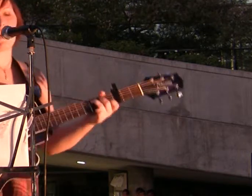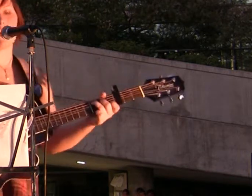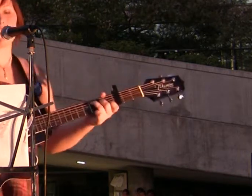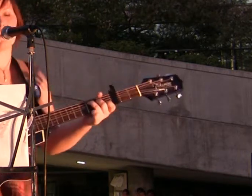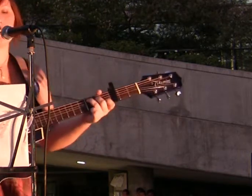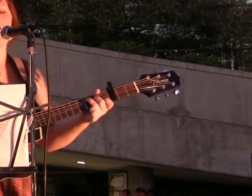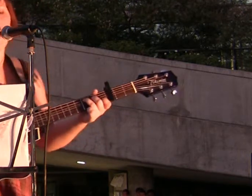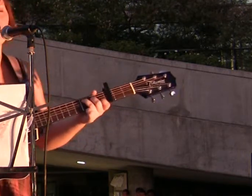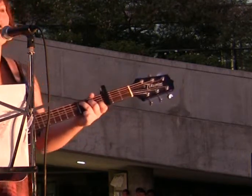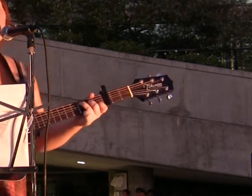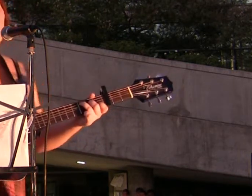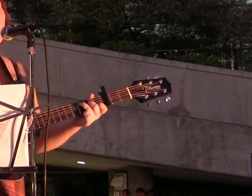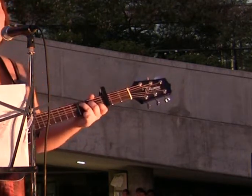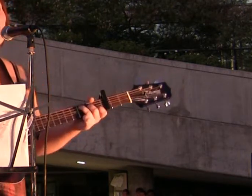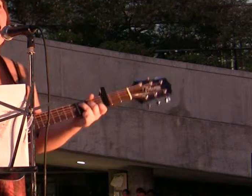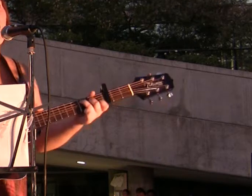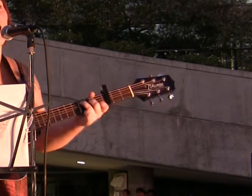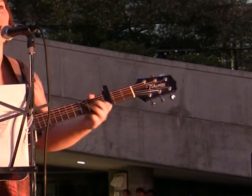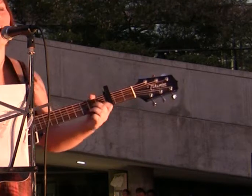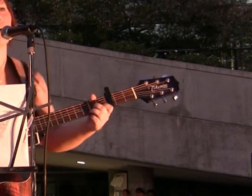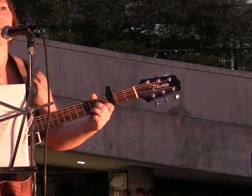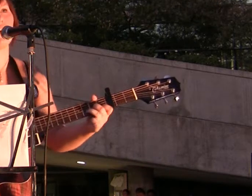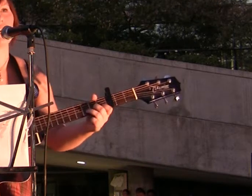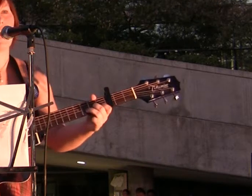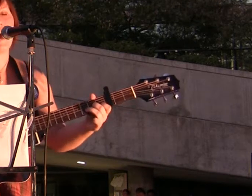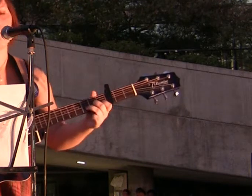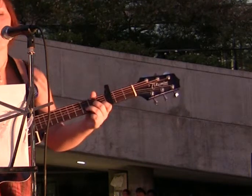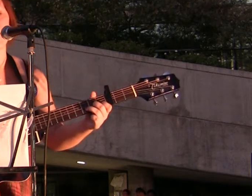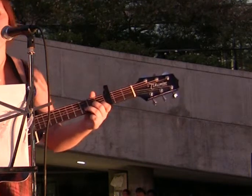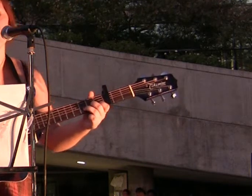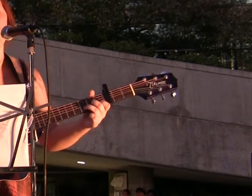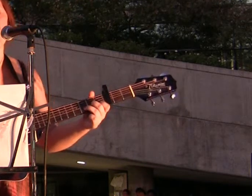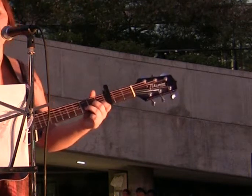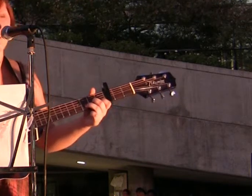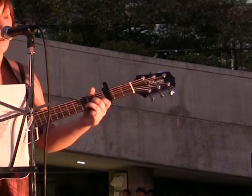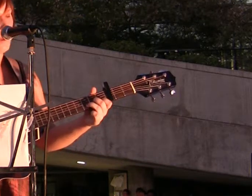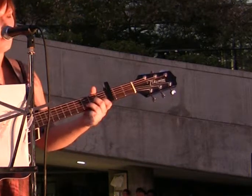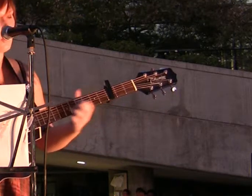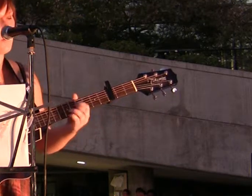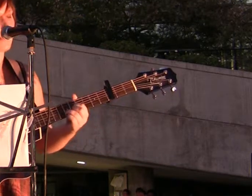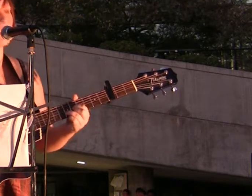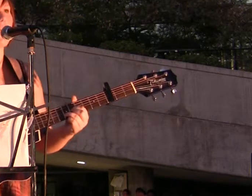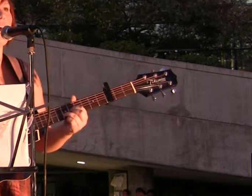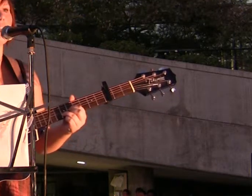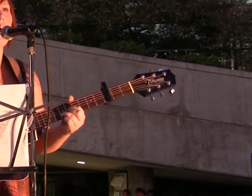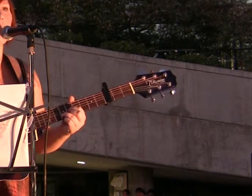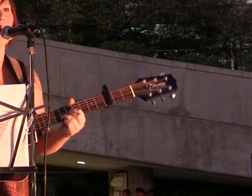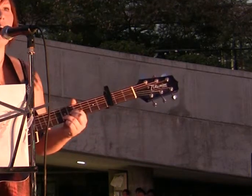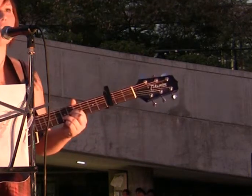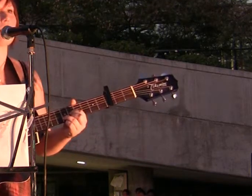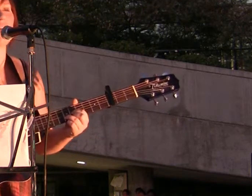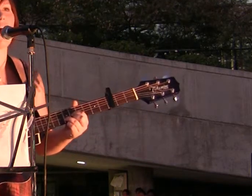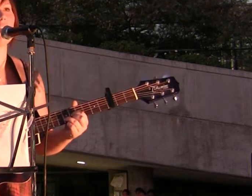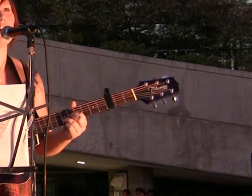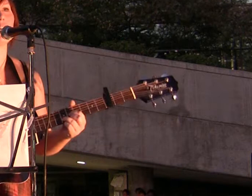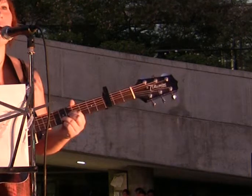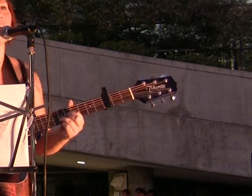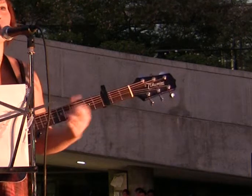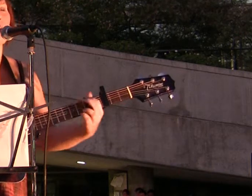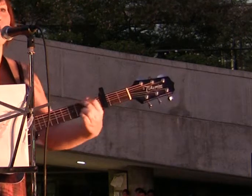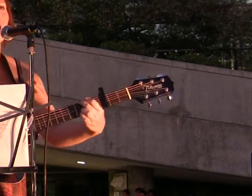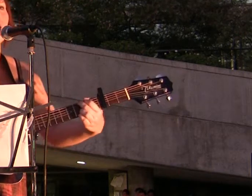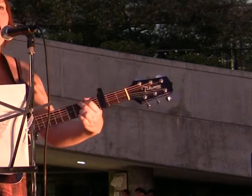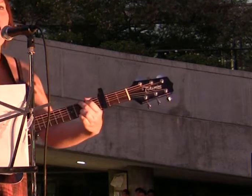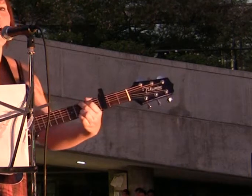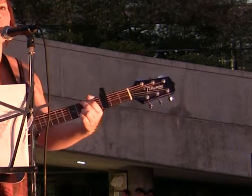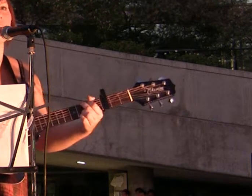By the year 2020, I want to look at what we did so we can stand up all together, cause